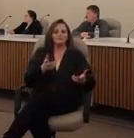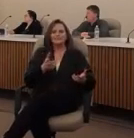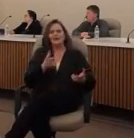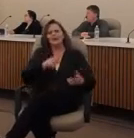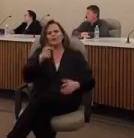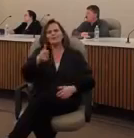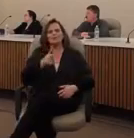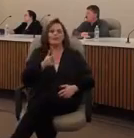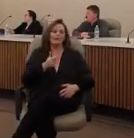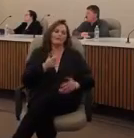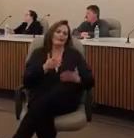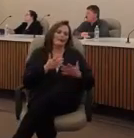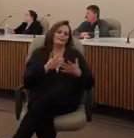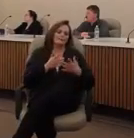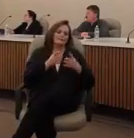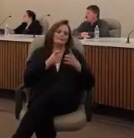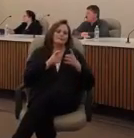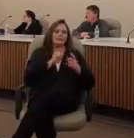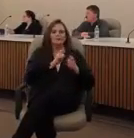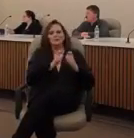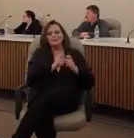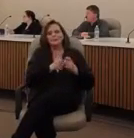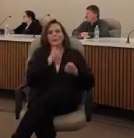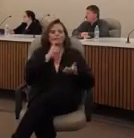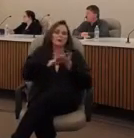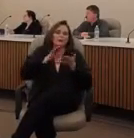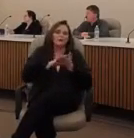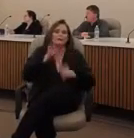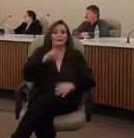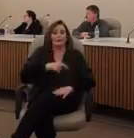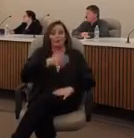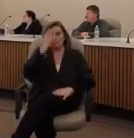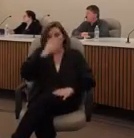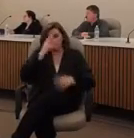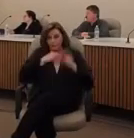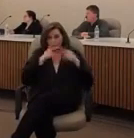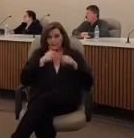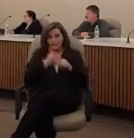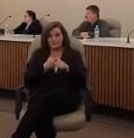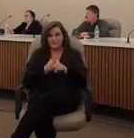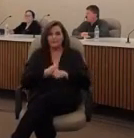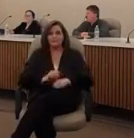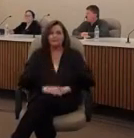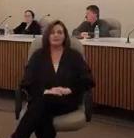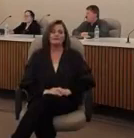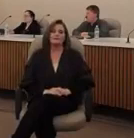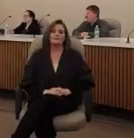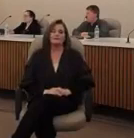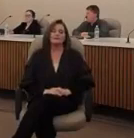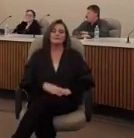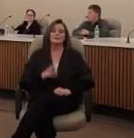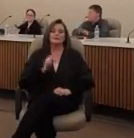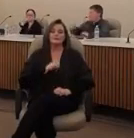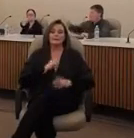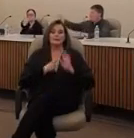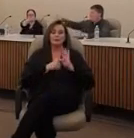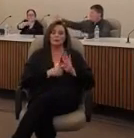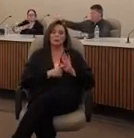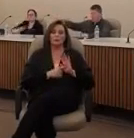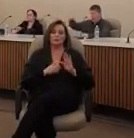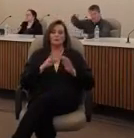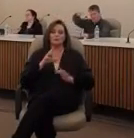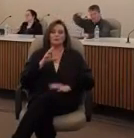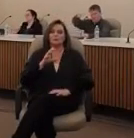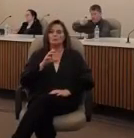cosmetic changes in addition, but basically just cleaning up the front of the building. Can you show it to our camera? Where is the camera? So you